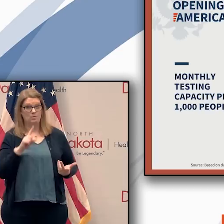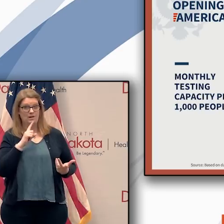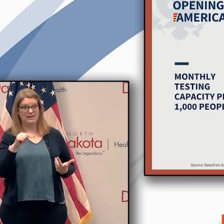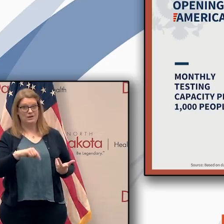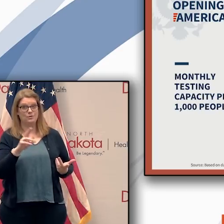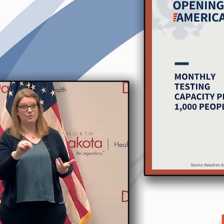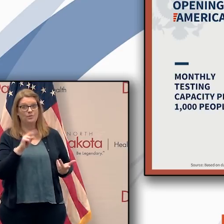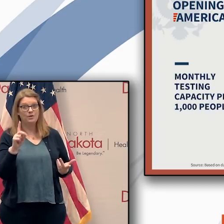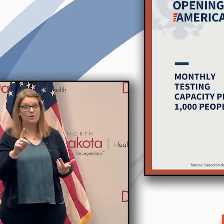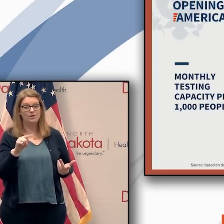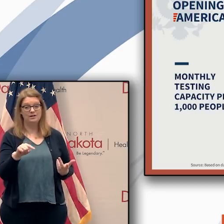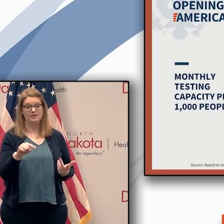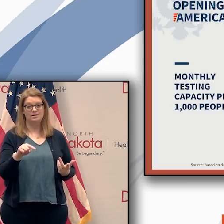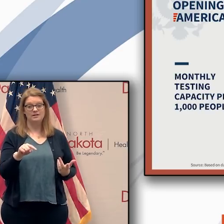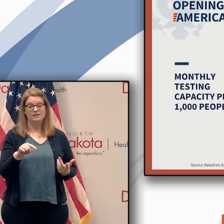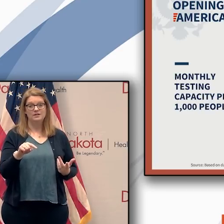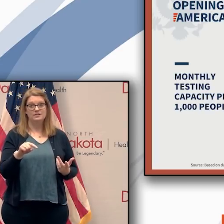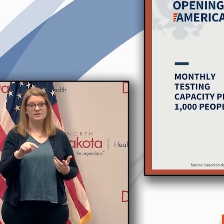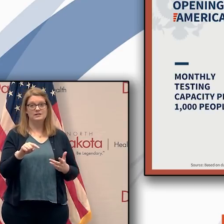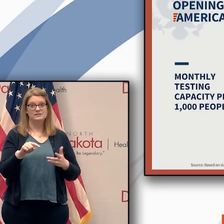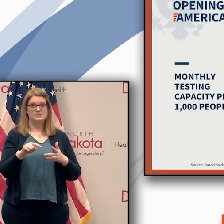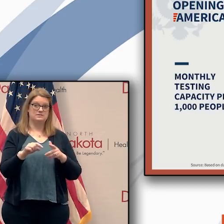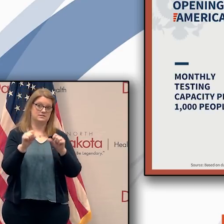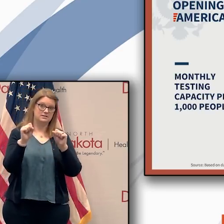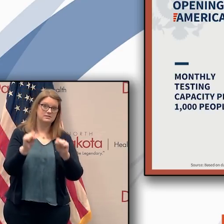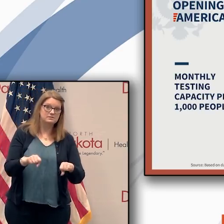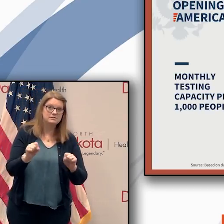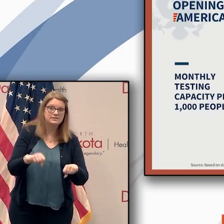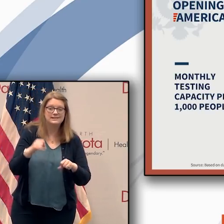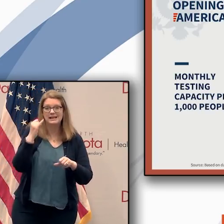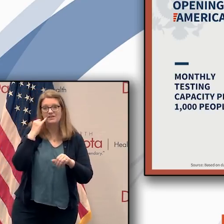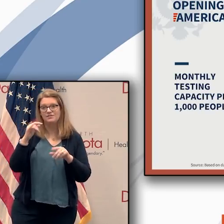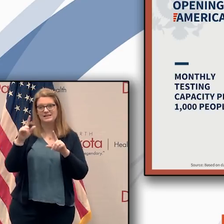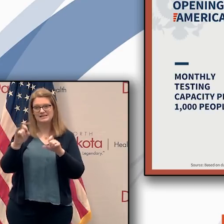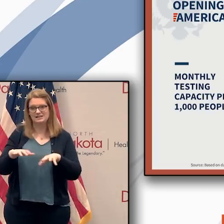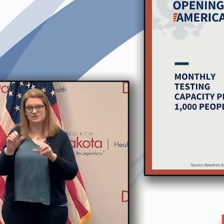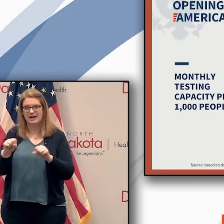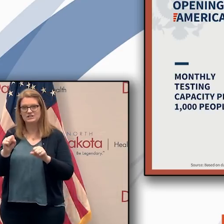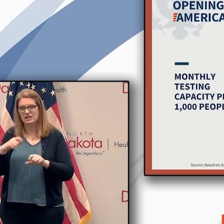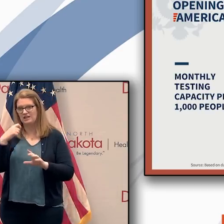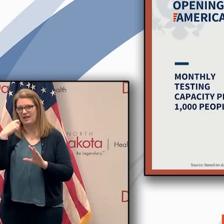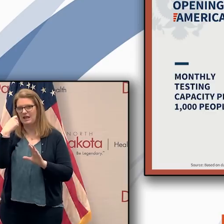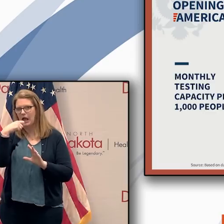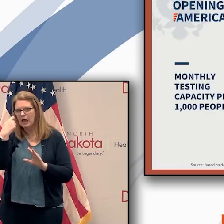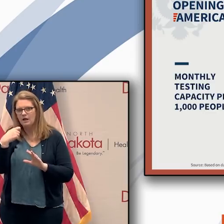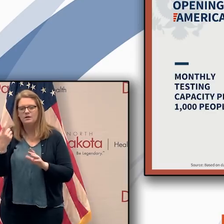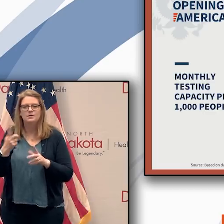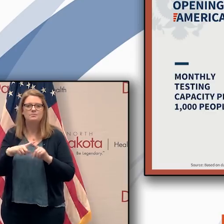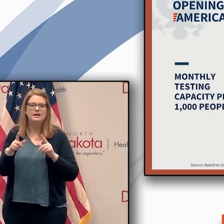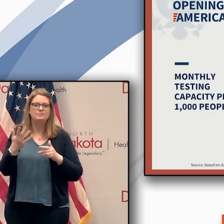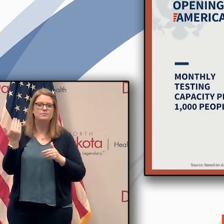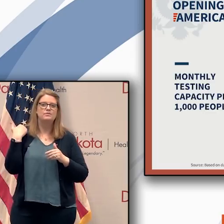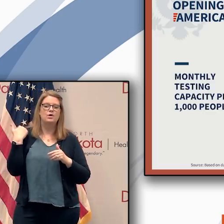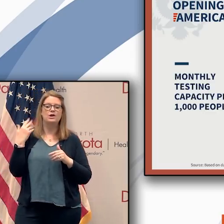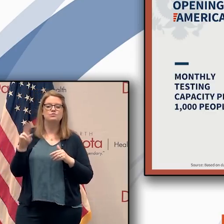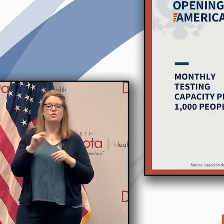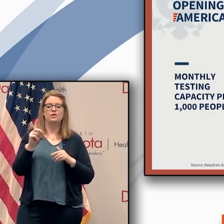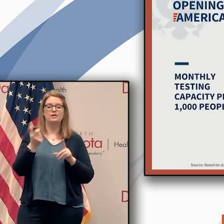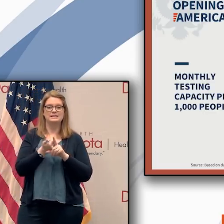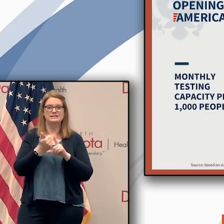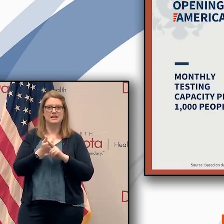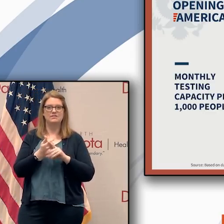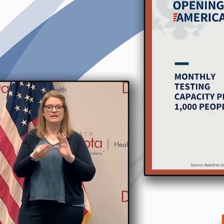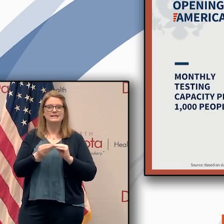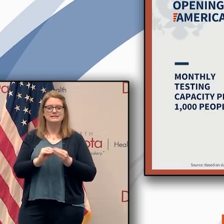North Dakota, because this is capacity. It's not whether the tests are actually being taken. But as we stated earlier, North Dakota's moved up to number 6 in